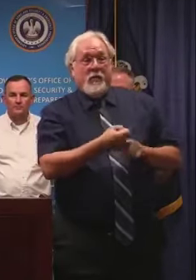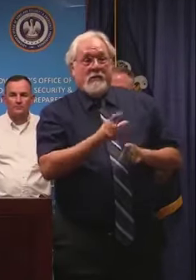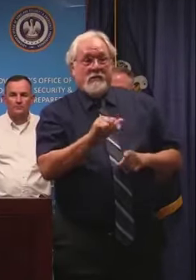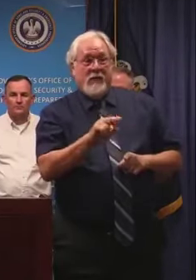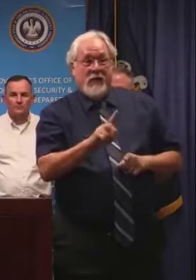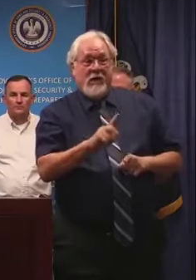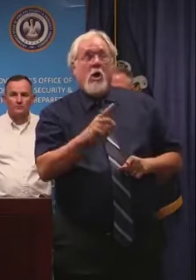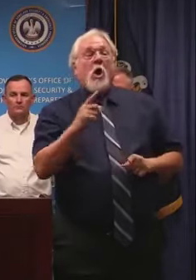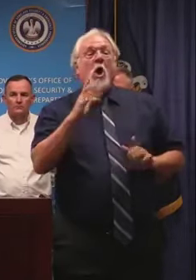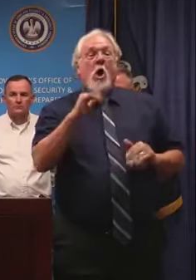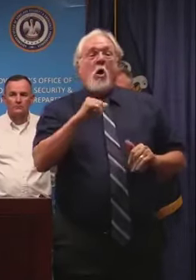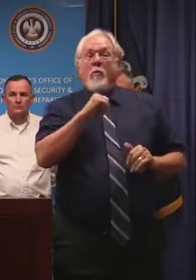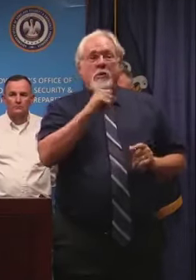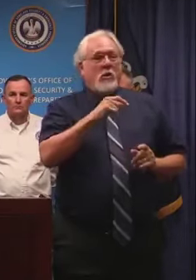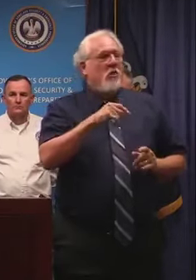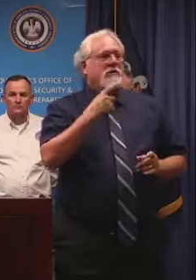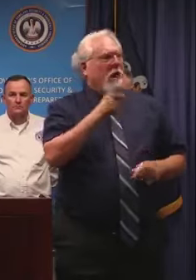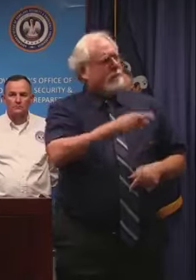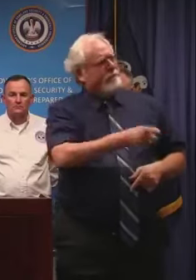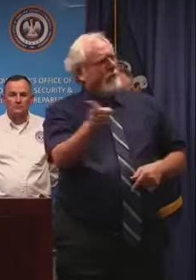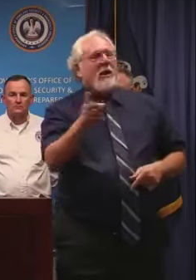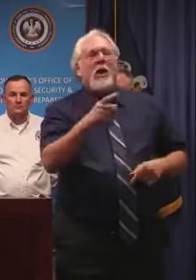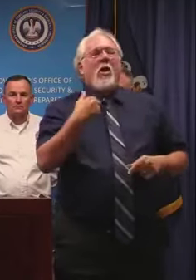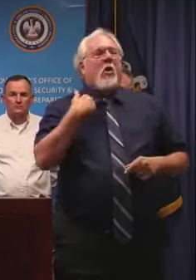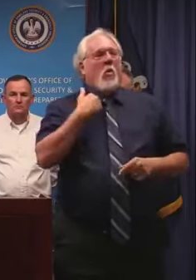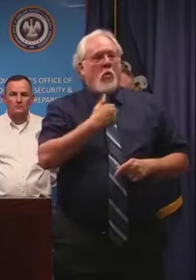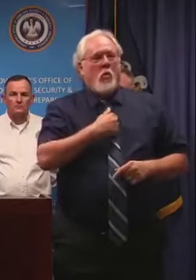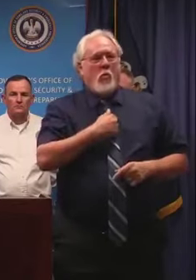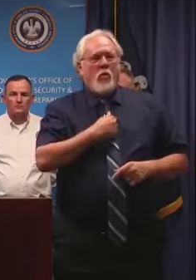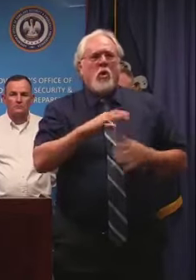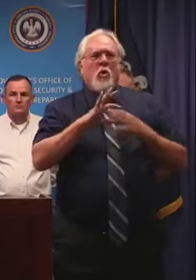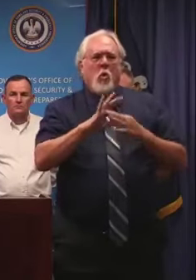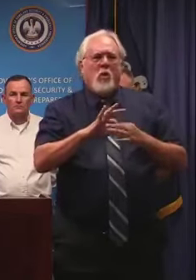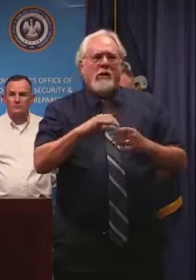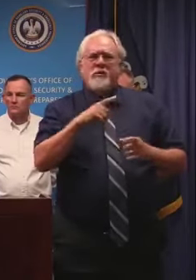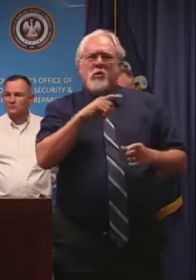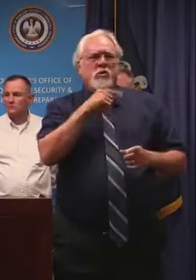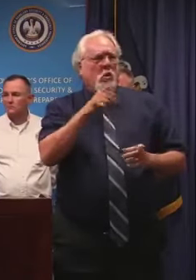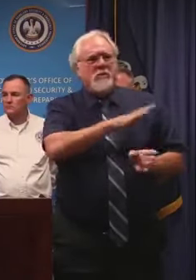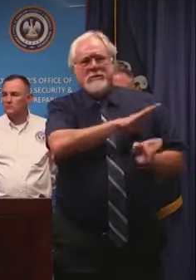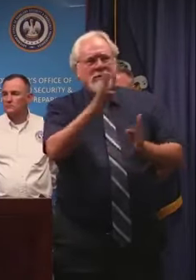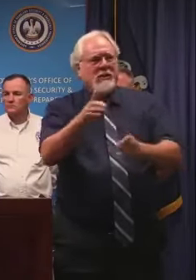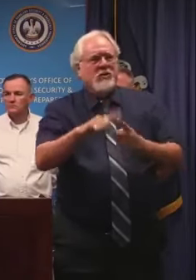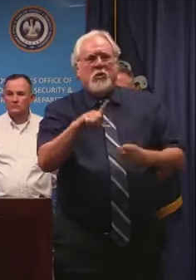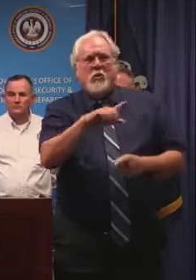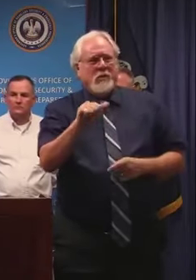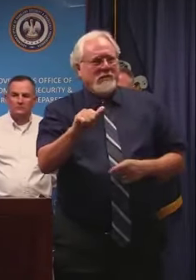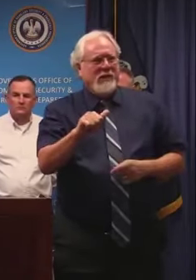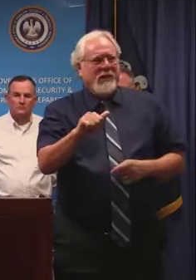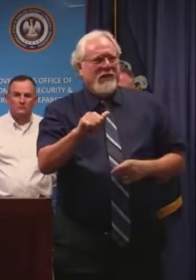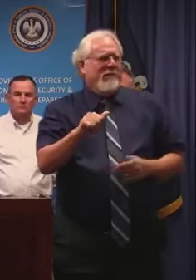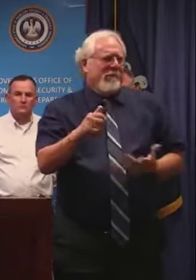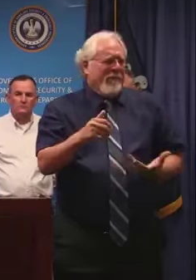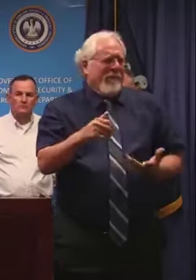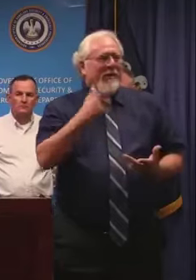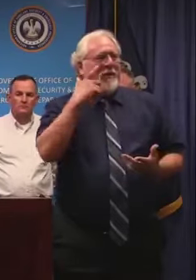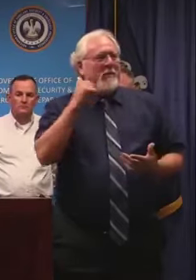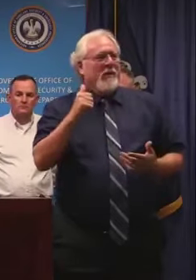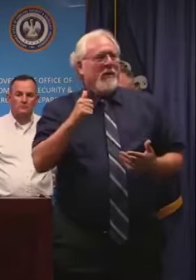So we're hoping that they don't get directed, not just hoping, but we're coordinating so that they don't get directed into Louisiana, not just